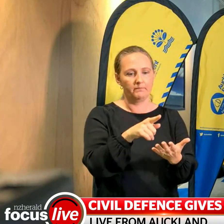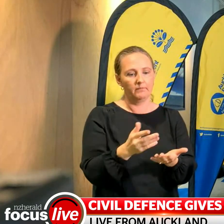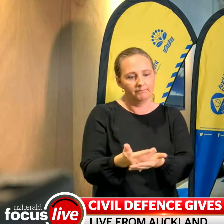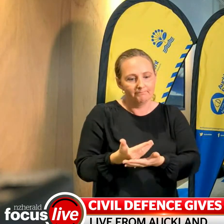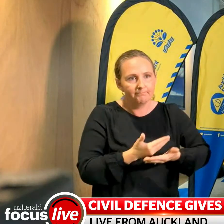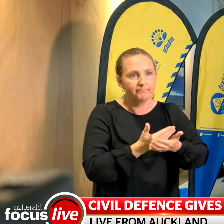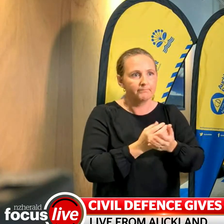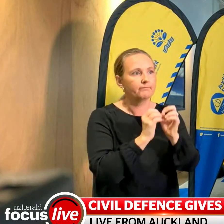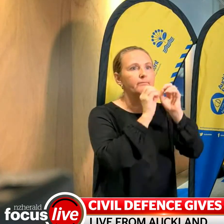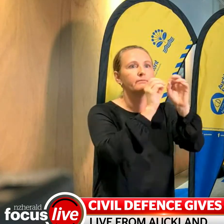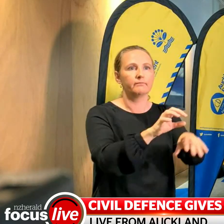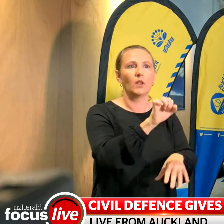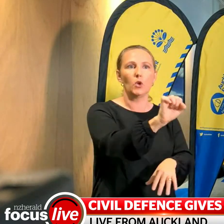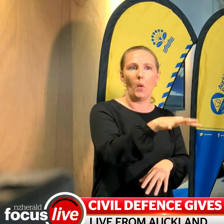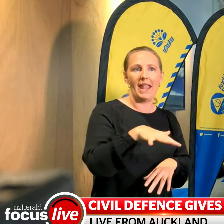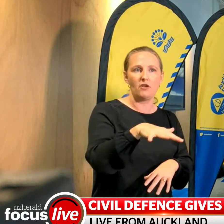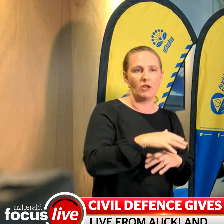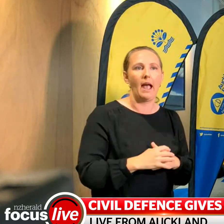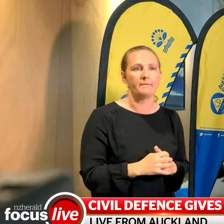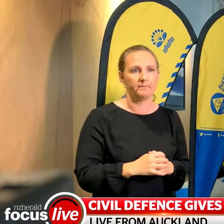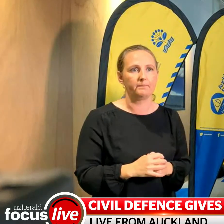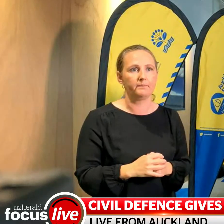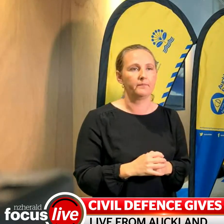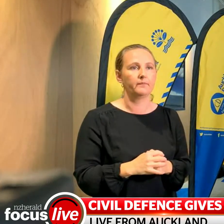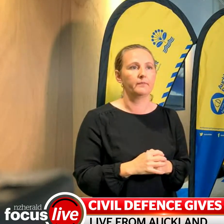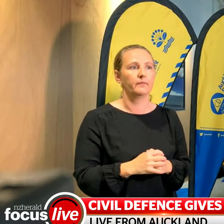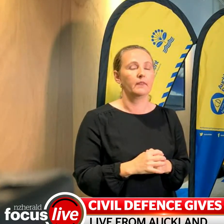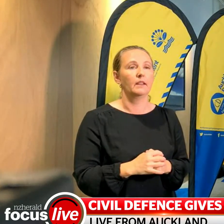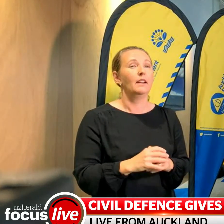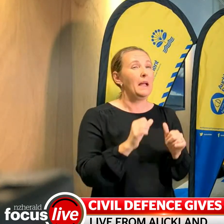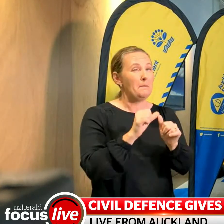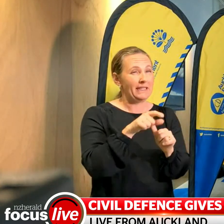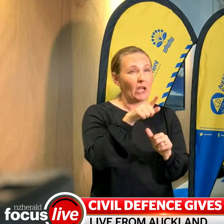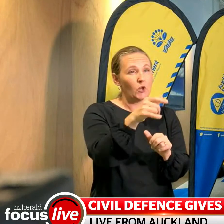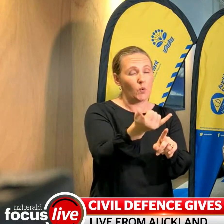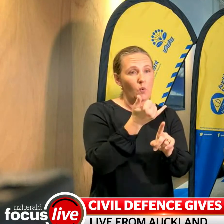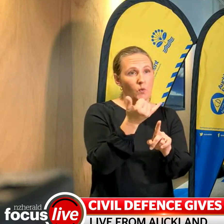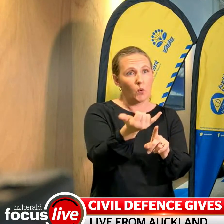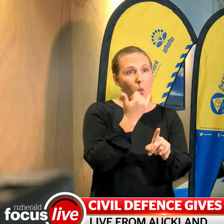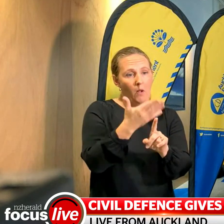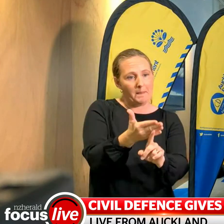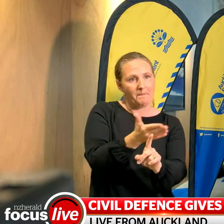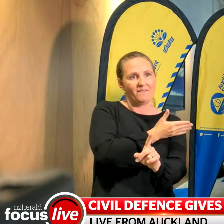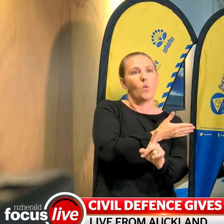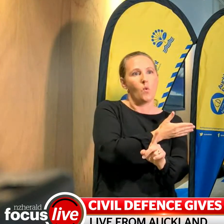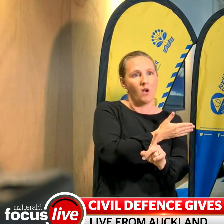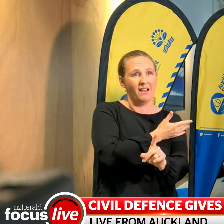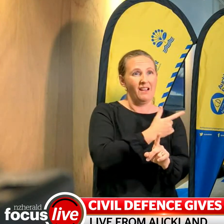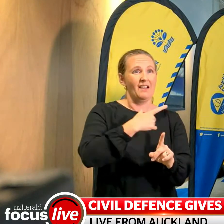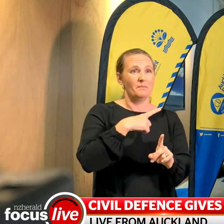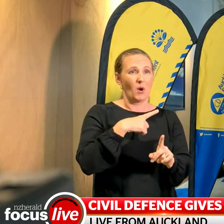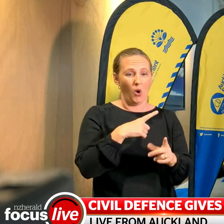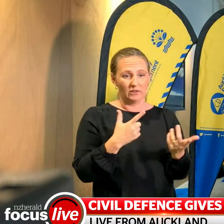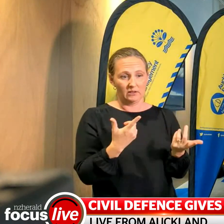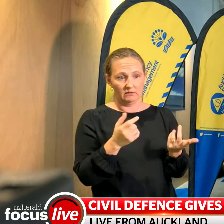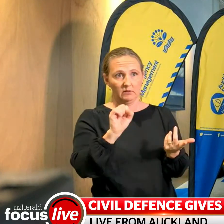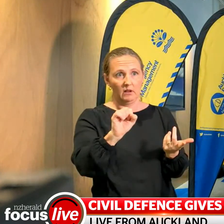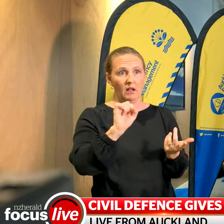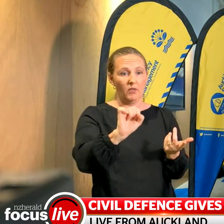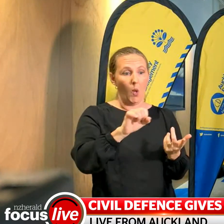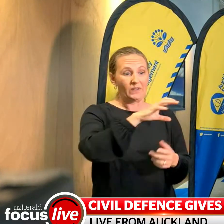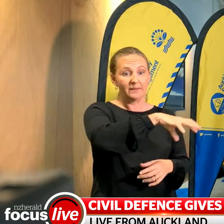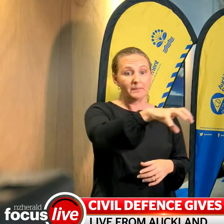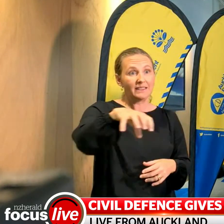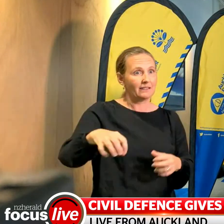that's most convenient for you. We do encourage calling ahead, just because at times there are high volumes of people going through those